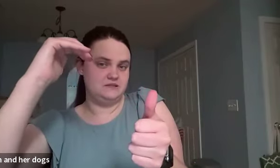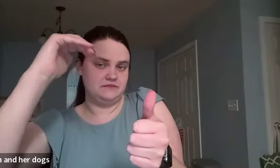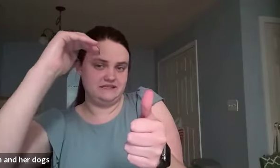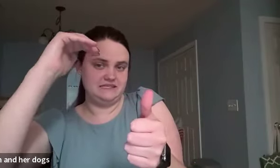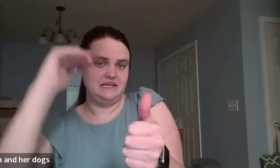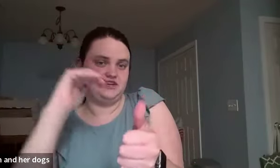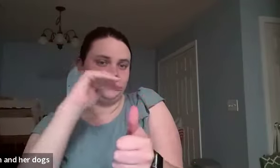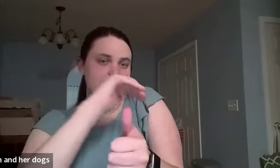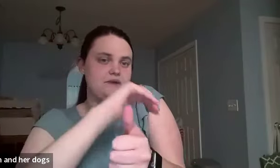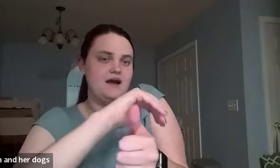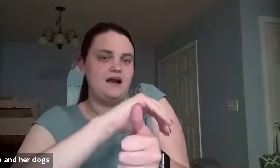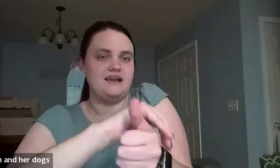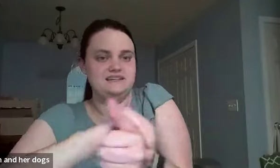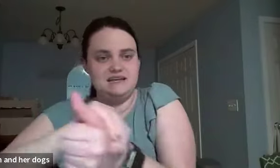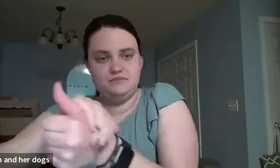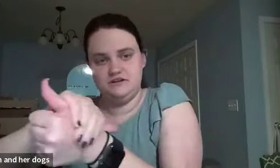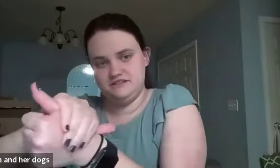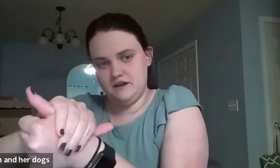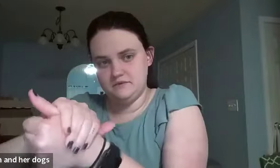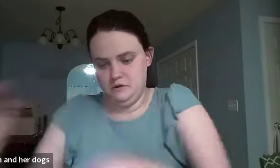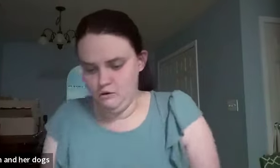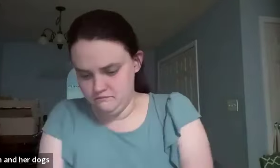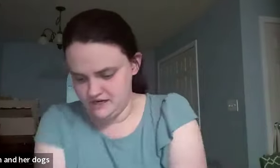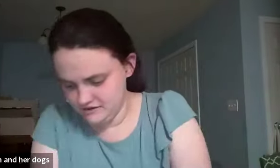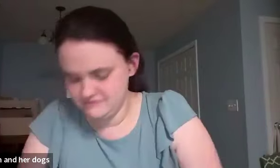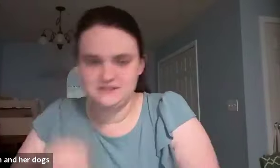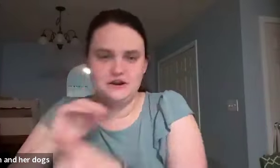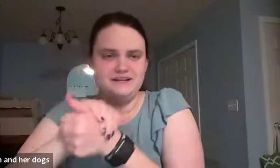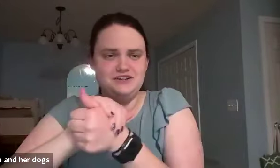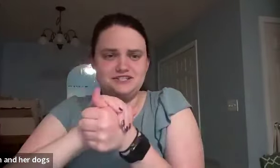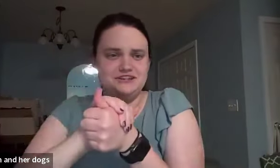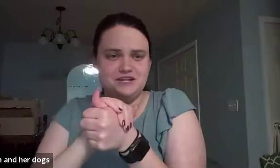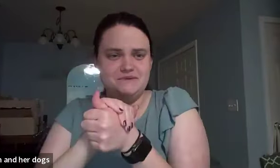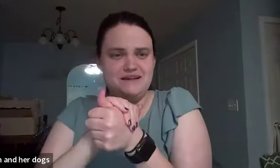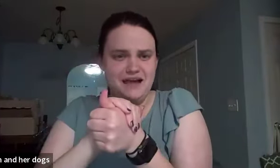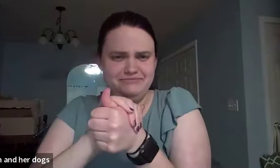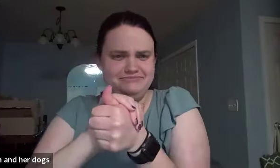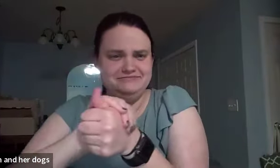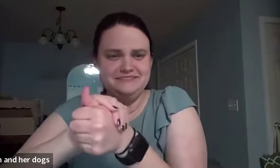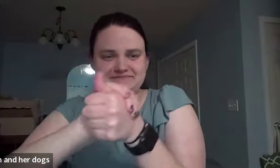cusp like a C, and you're gonna come behind it and put it on top. Sorry, my dog just tried to jump in my lap.